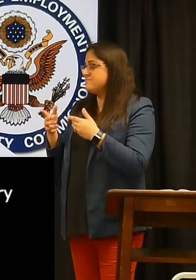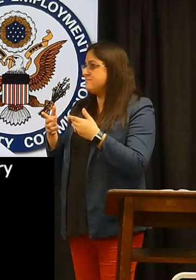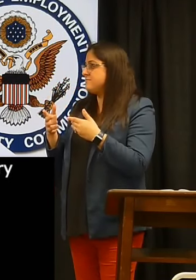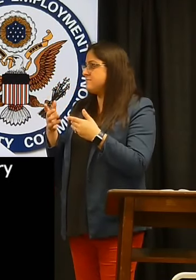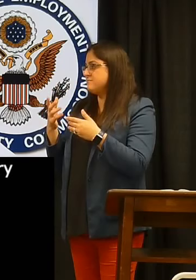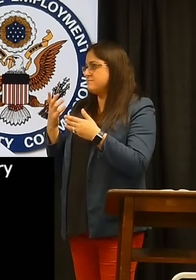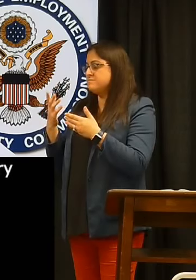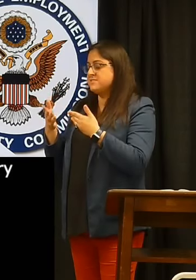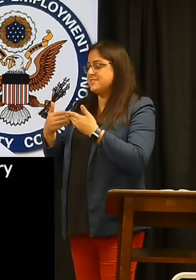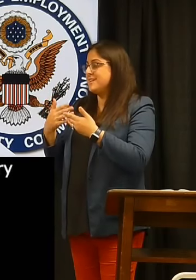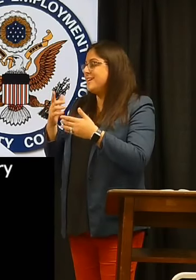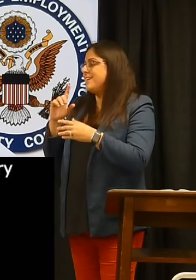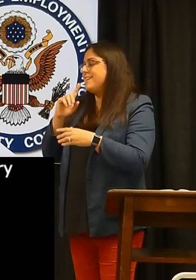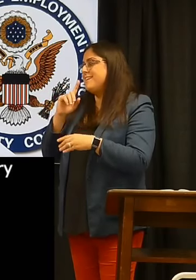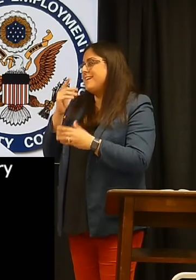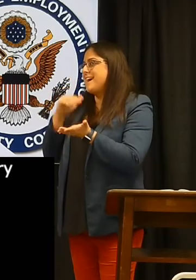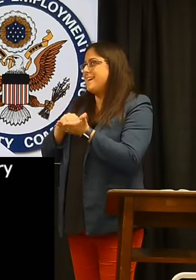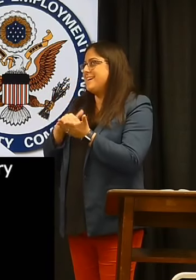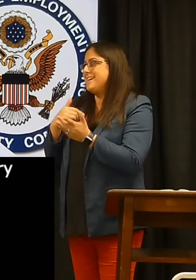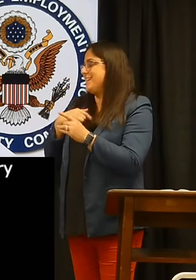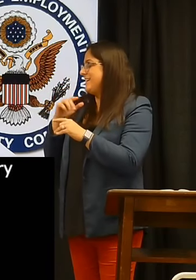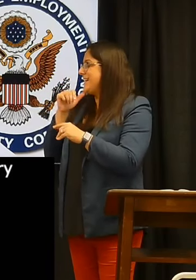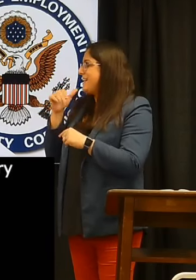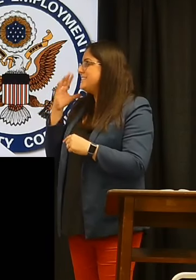be considered work hours, right?